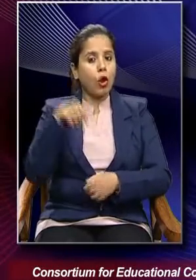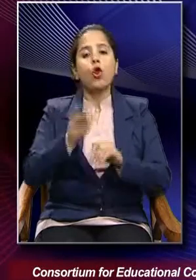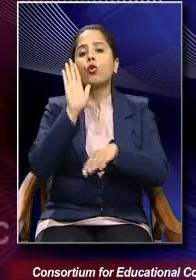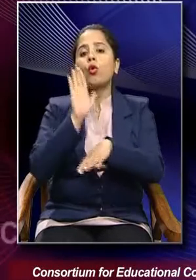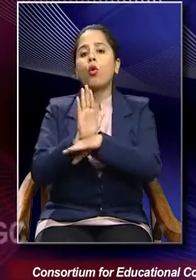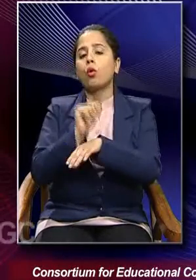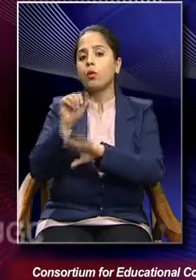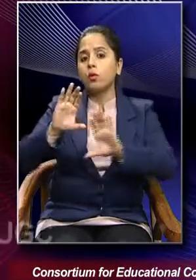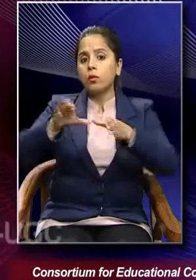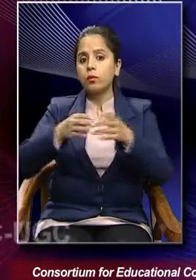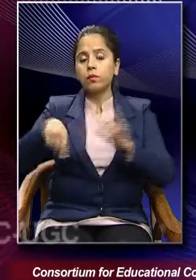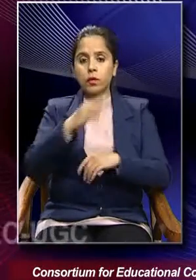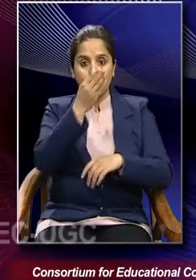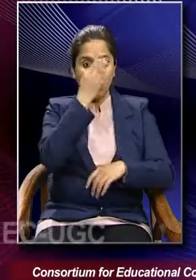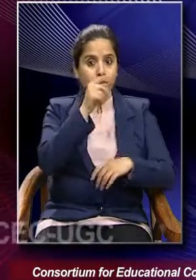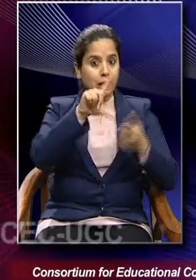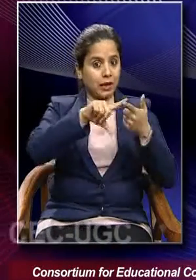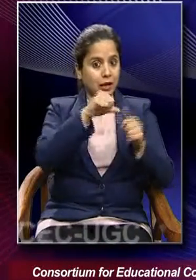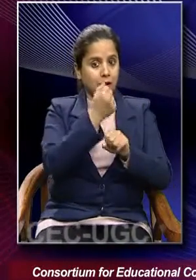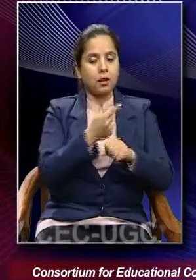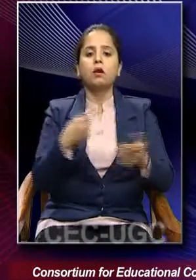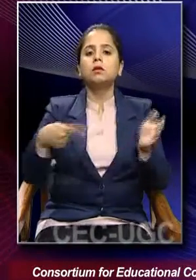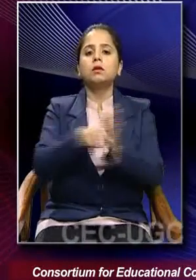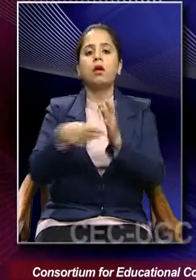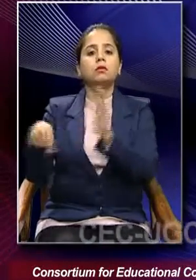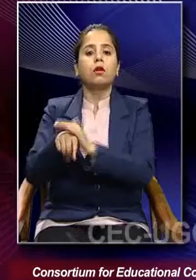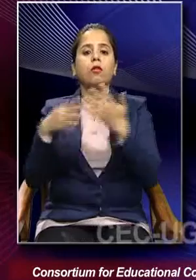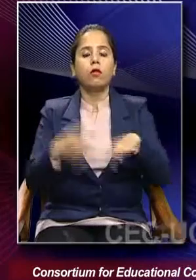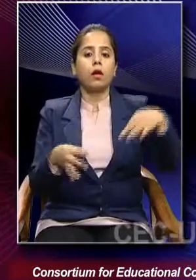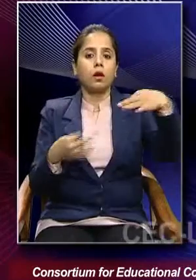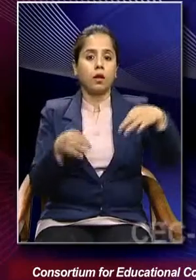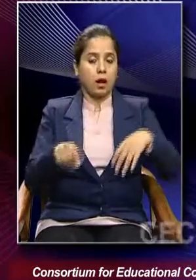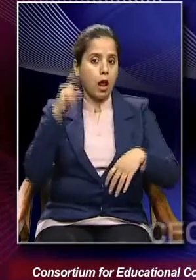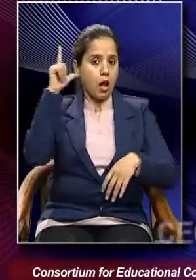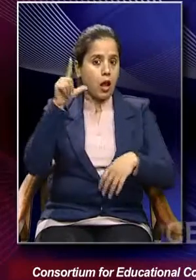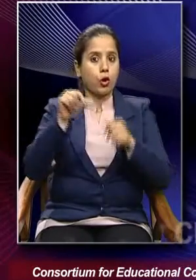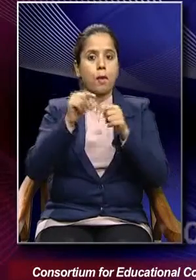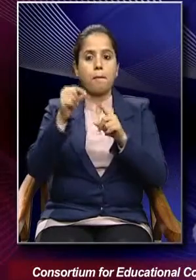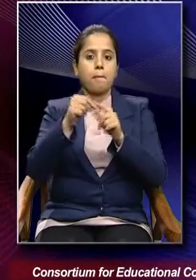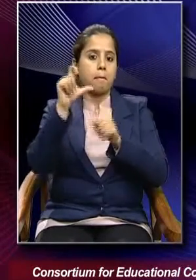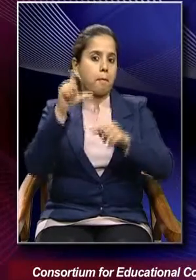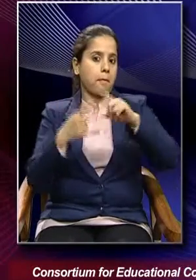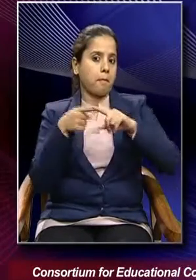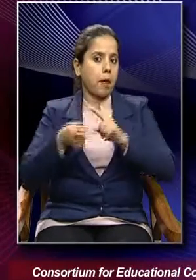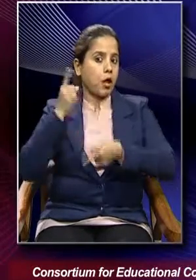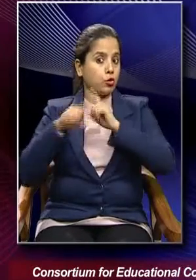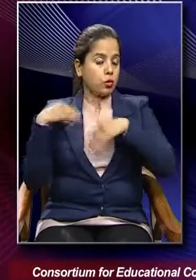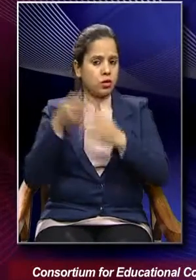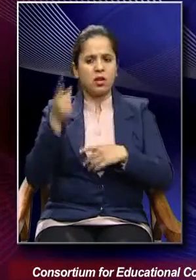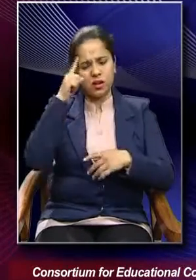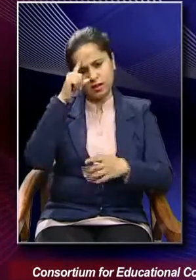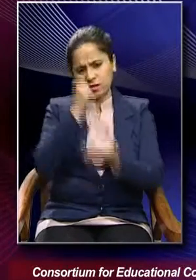Congress and the Muslim League signed the historic Lucknow Pact. They decided to work